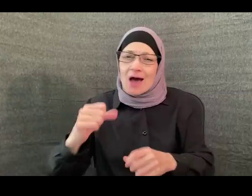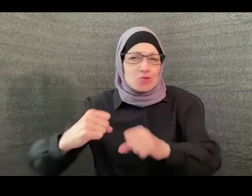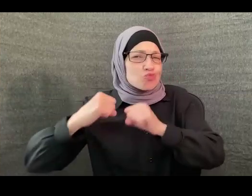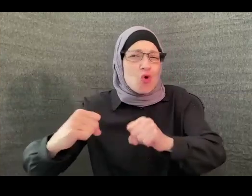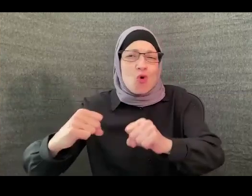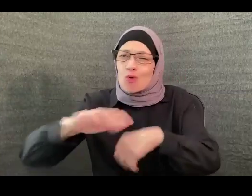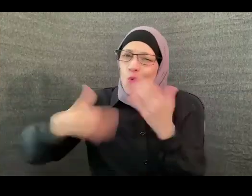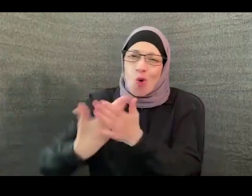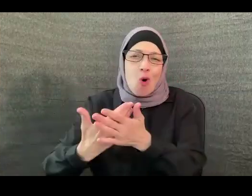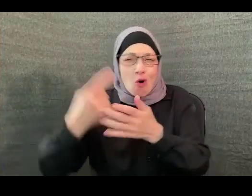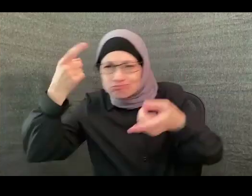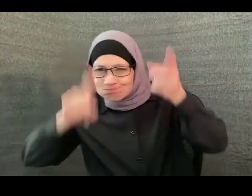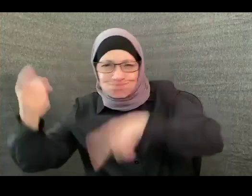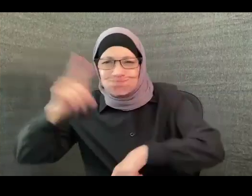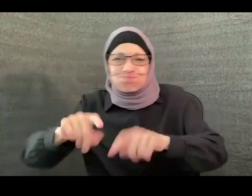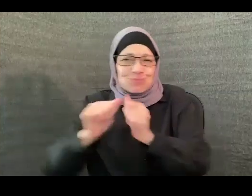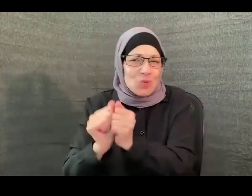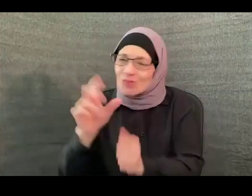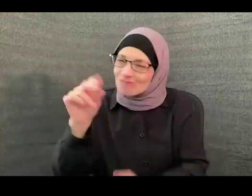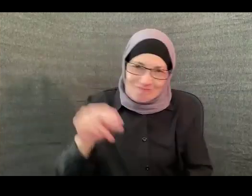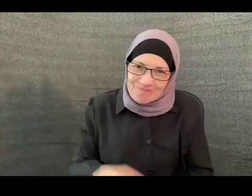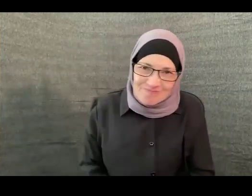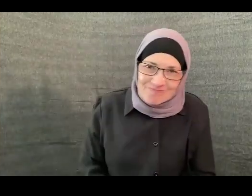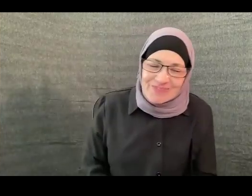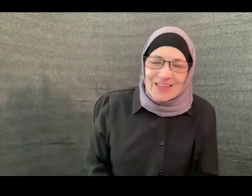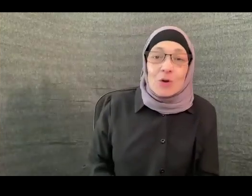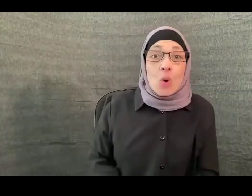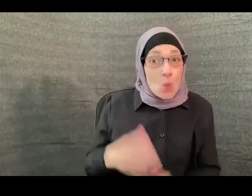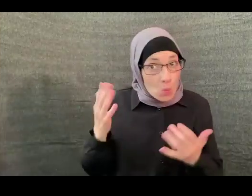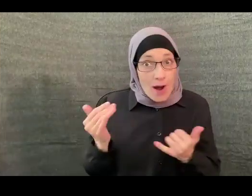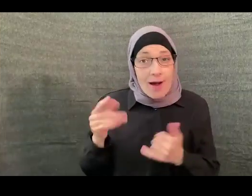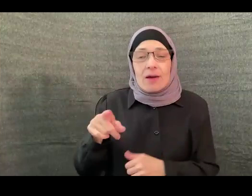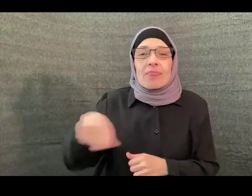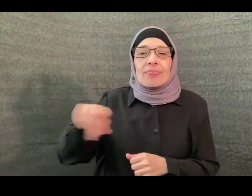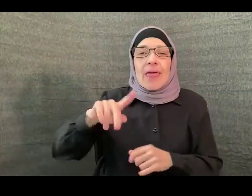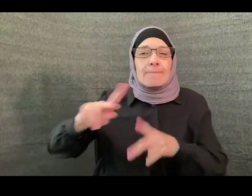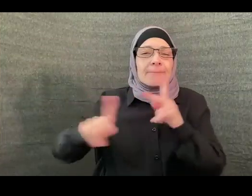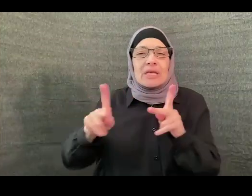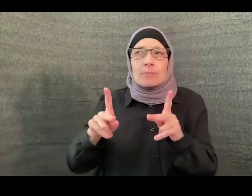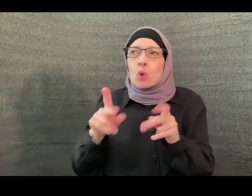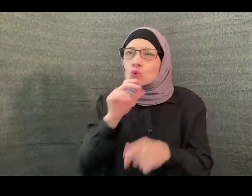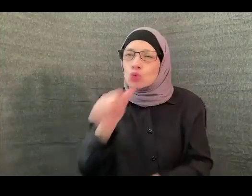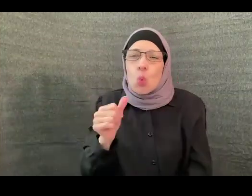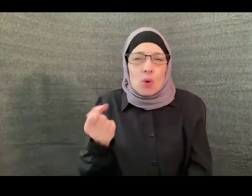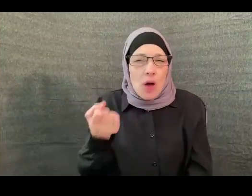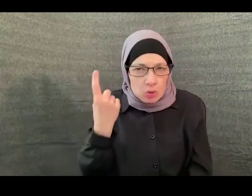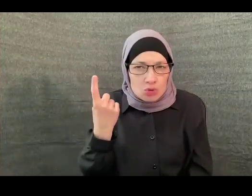And then it says, that is because they are a people who do not